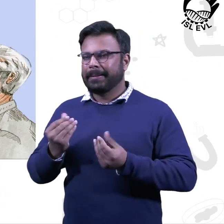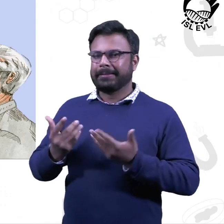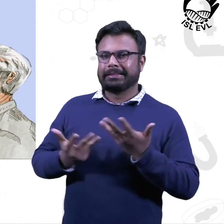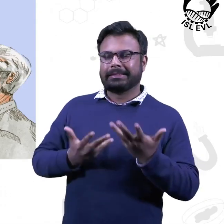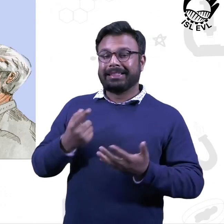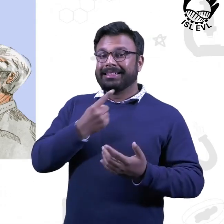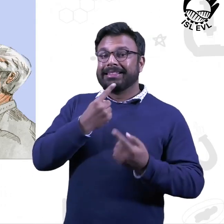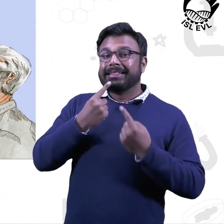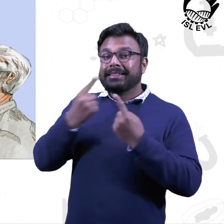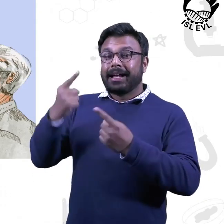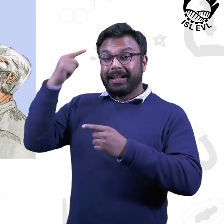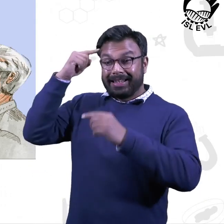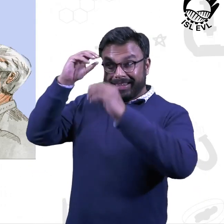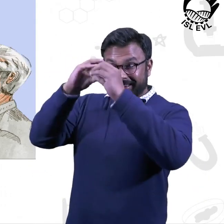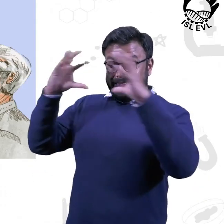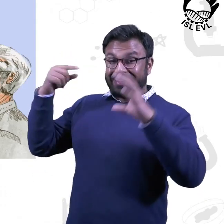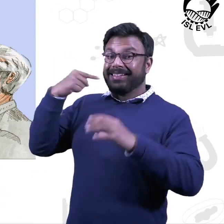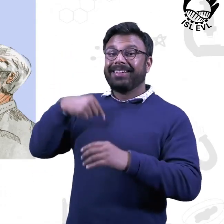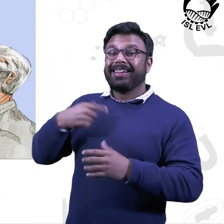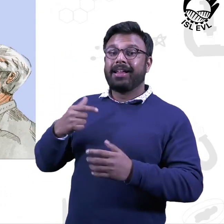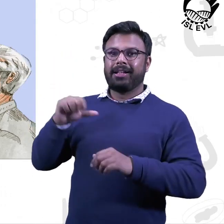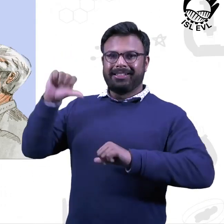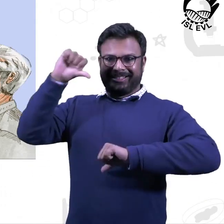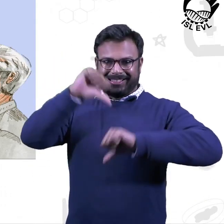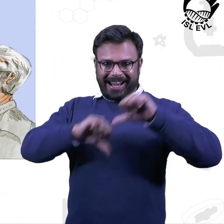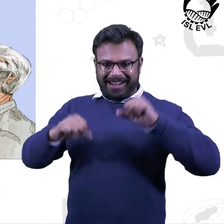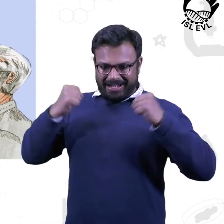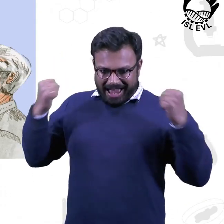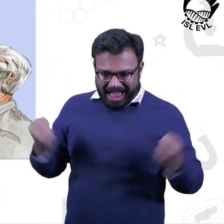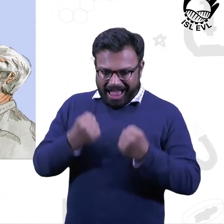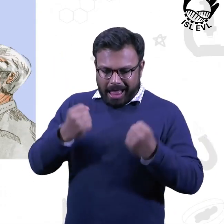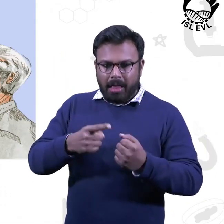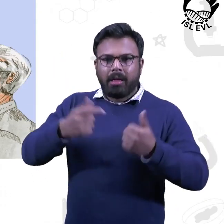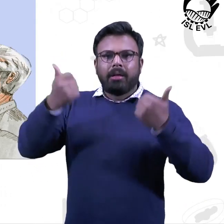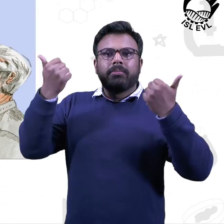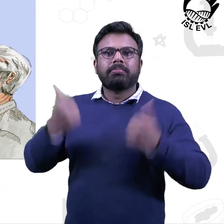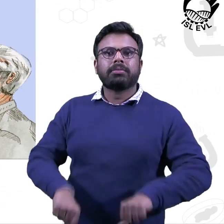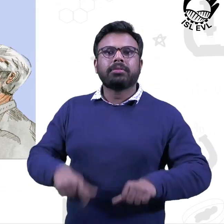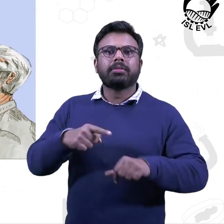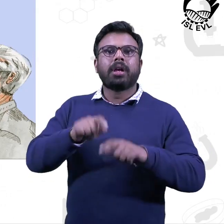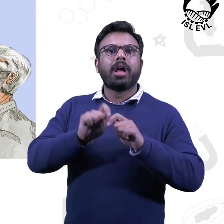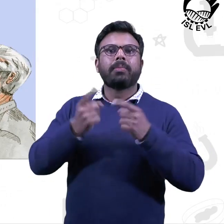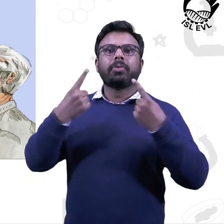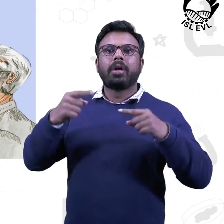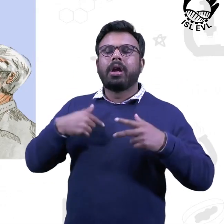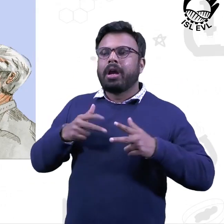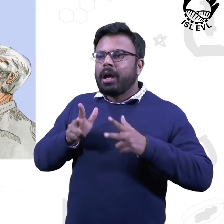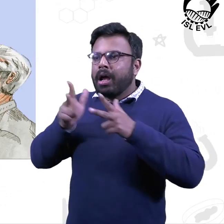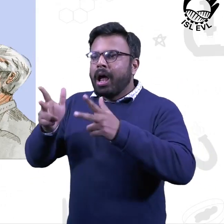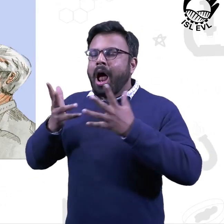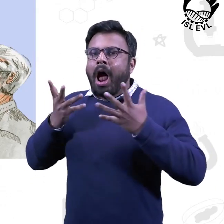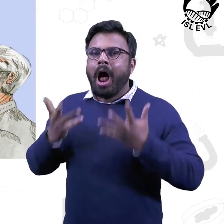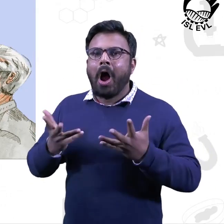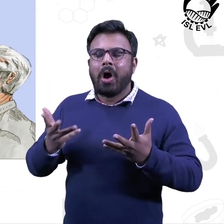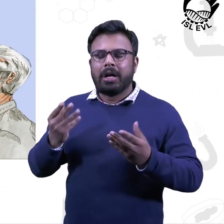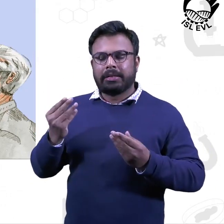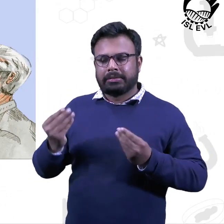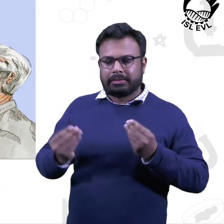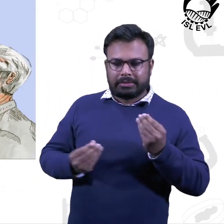However, Dr. Manjula's very first experiment at the new lab had failed, and she was feeling